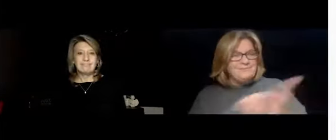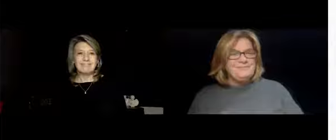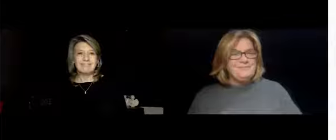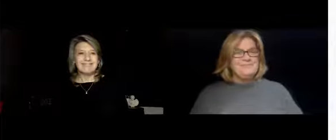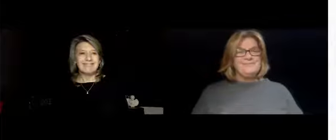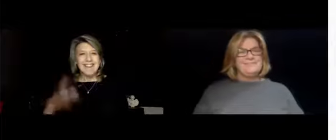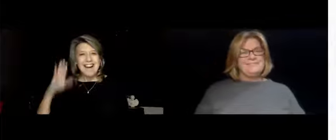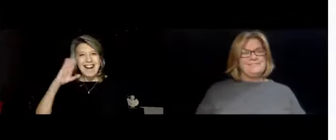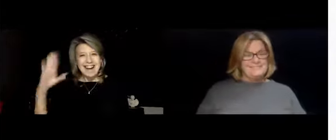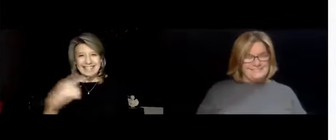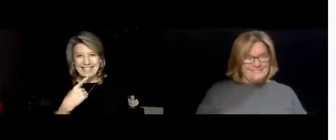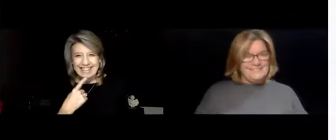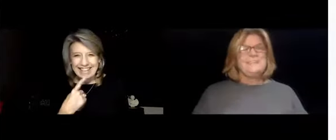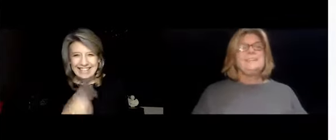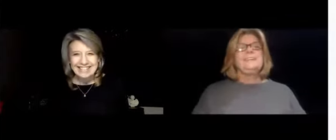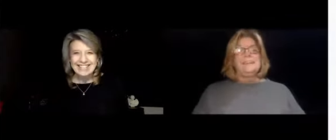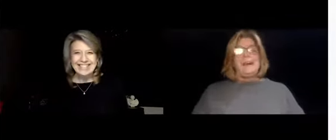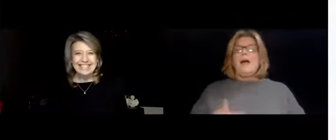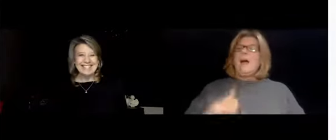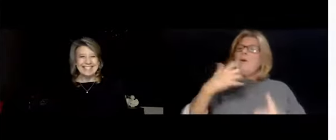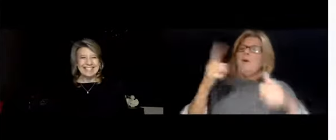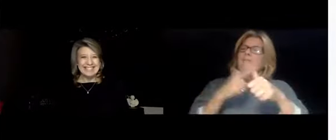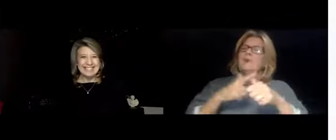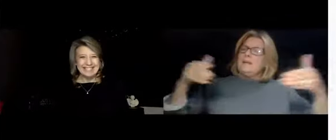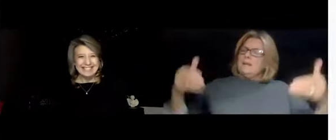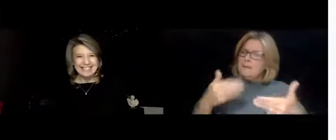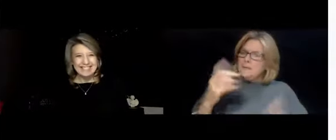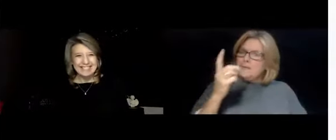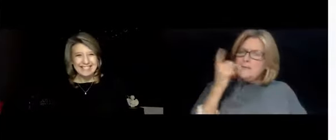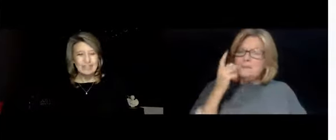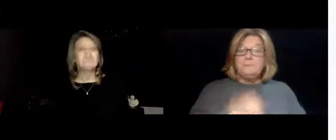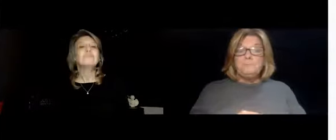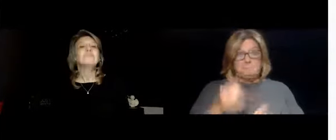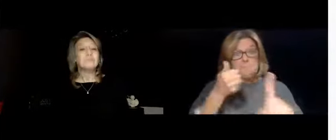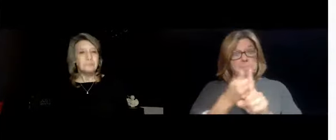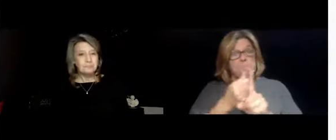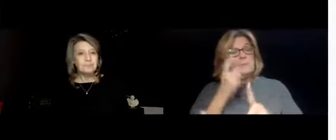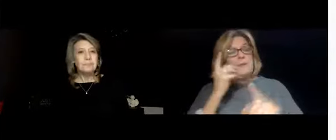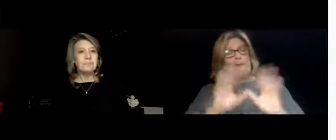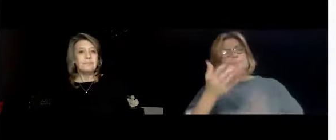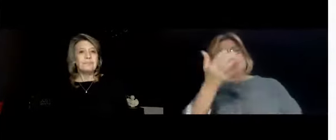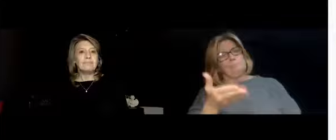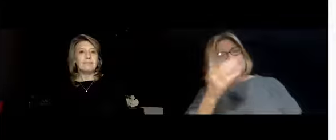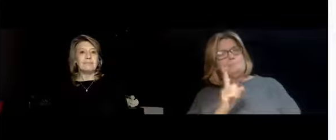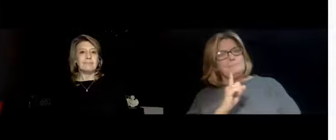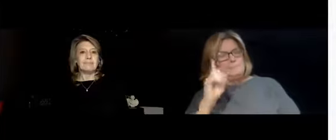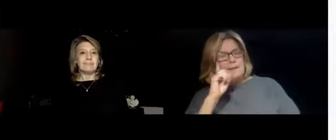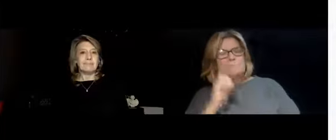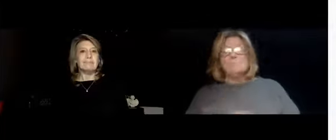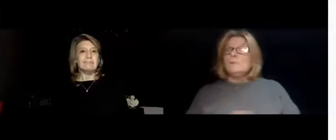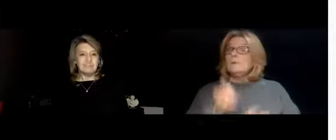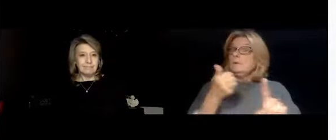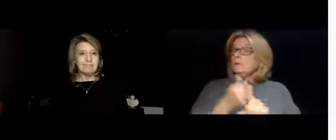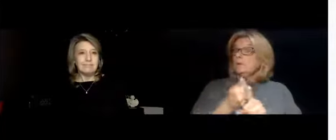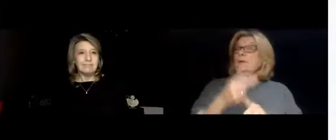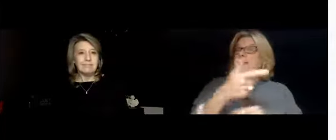I'd like to welcome Debra. Hi, Debra. Hi, Tina. First, let me introduce Debra. She's obviously